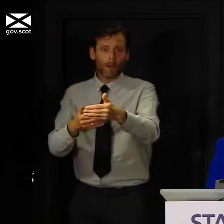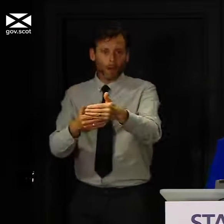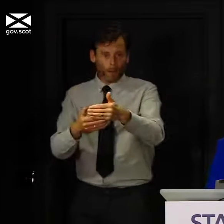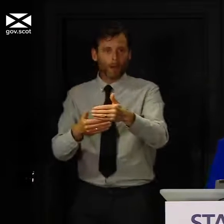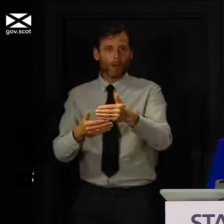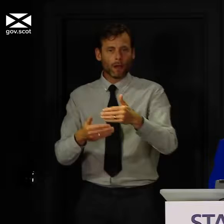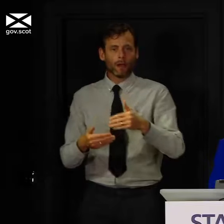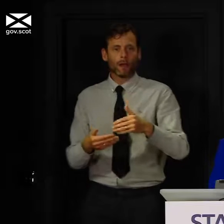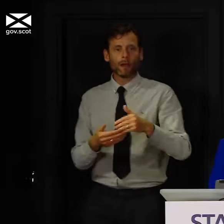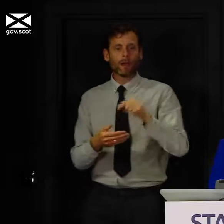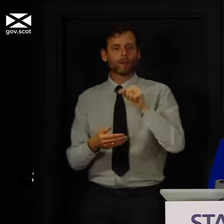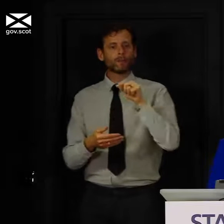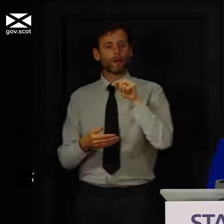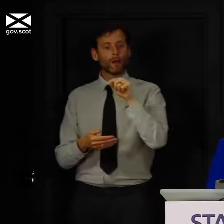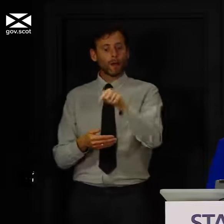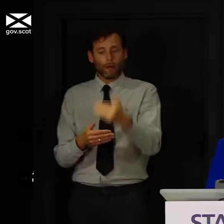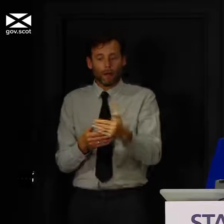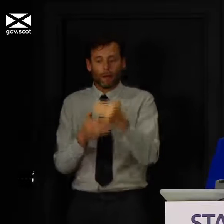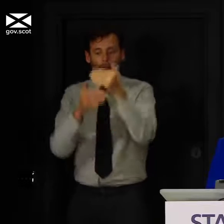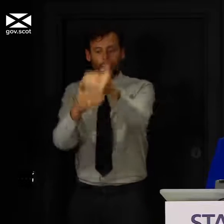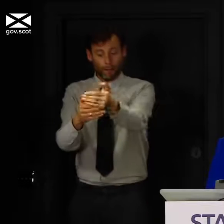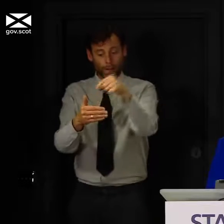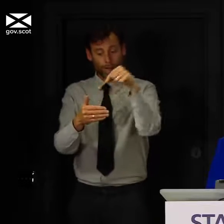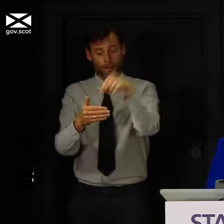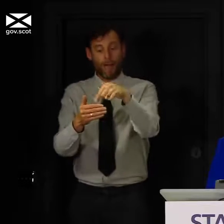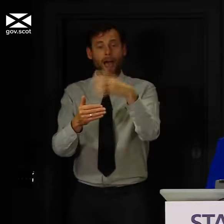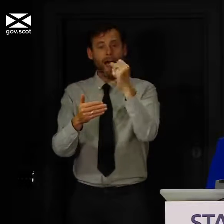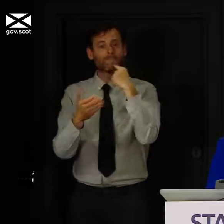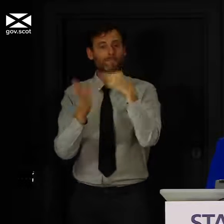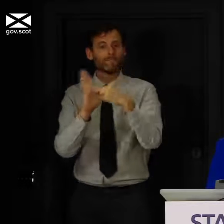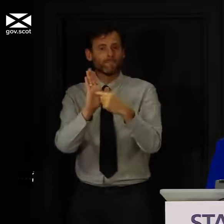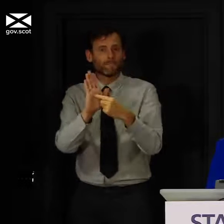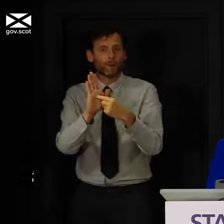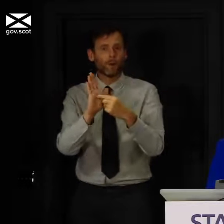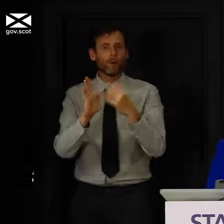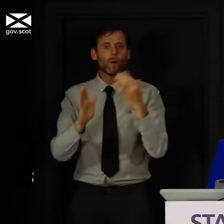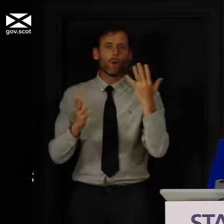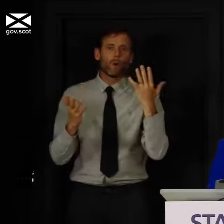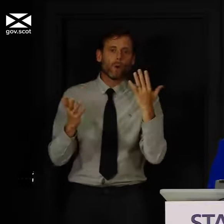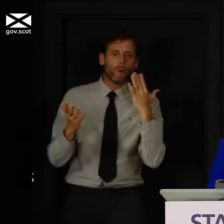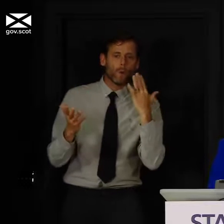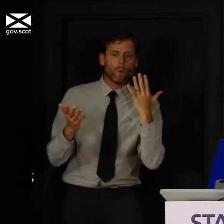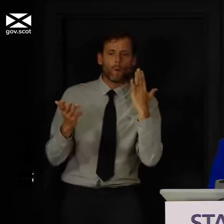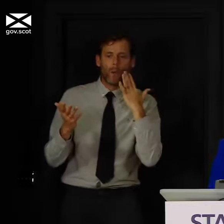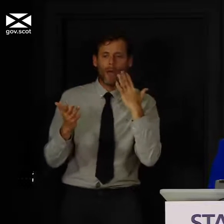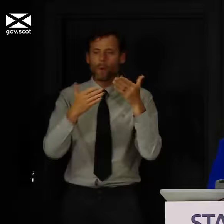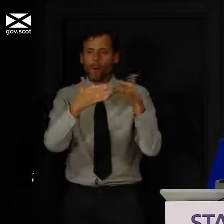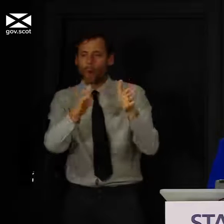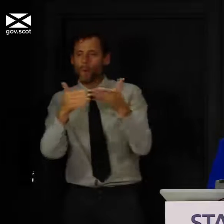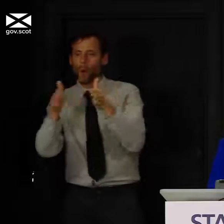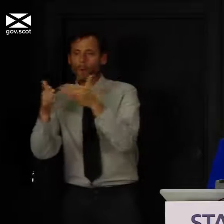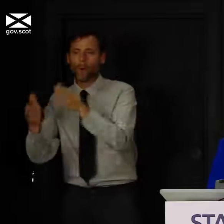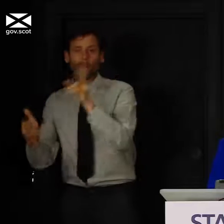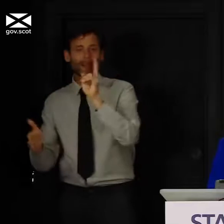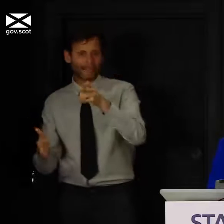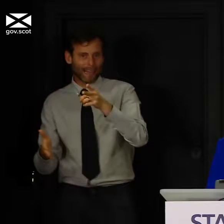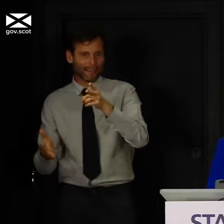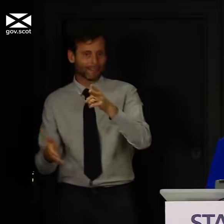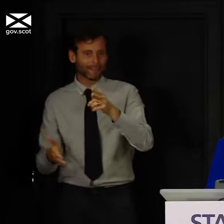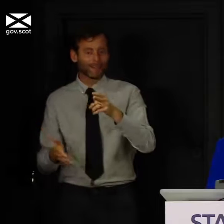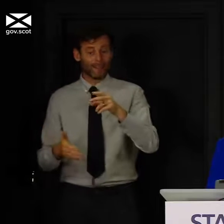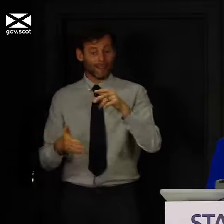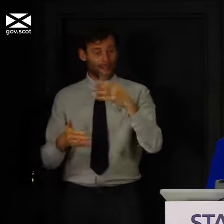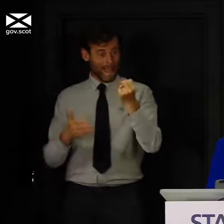in the overall route map. And that route map does set out the areas where we would want to make progress, providing